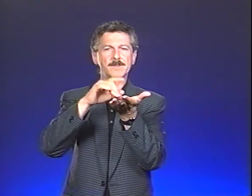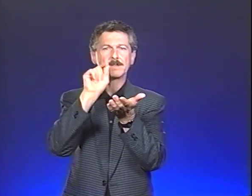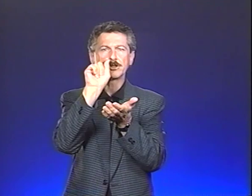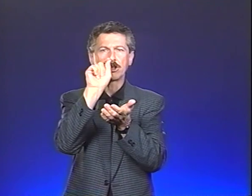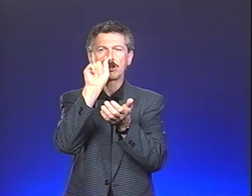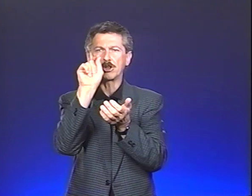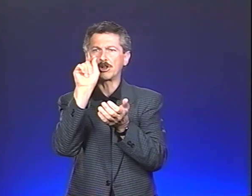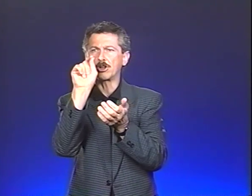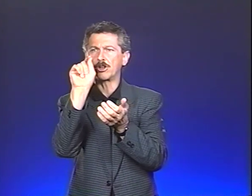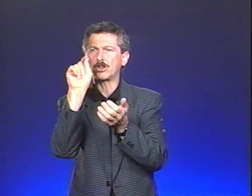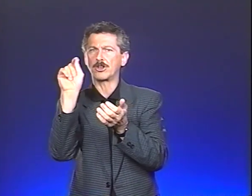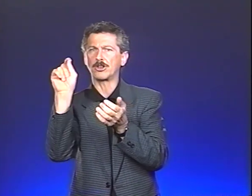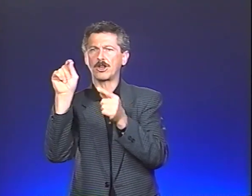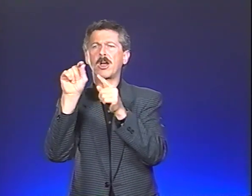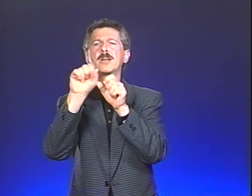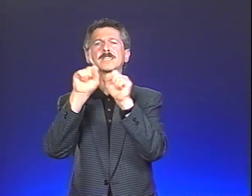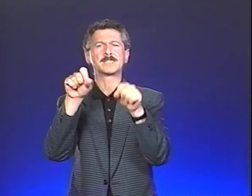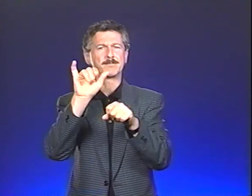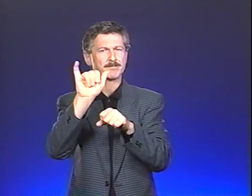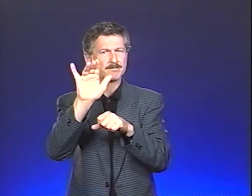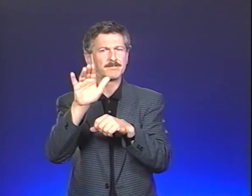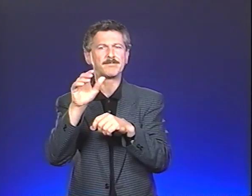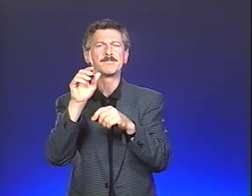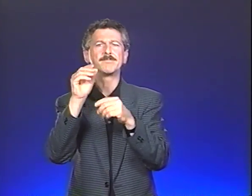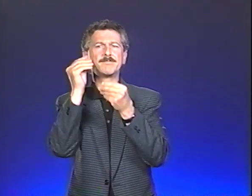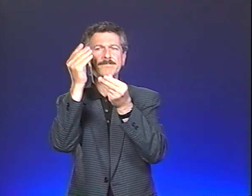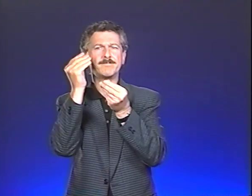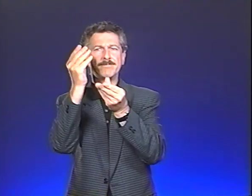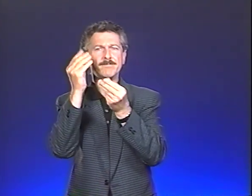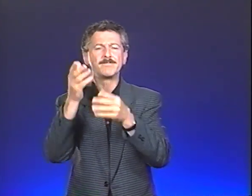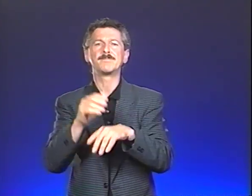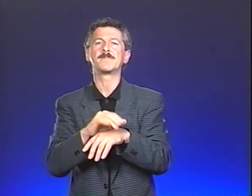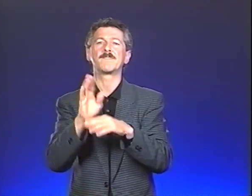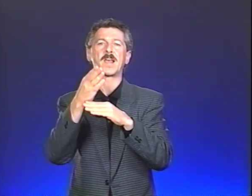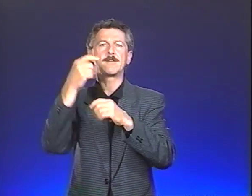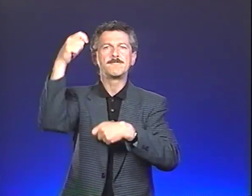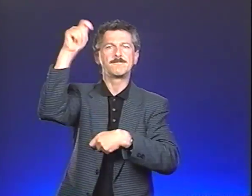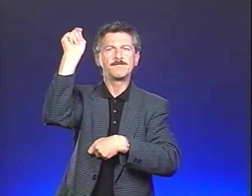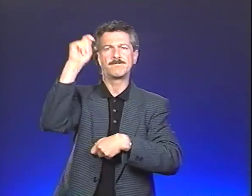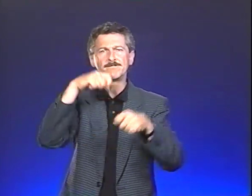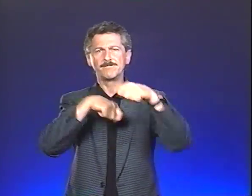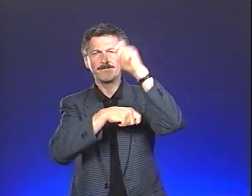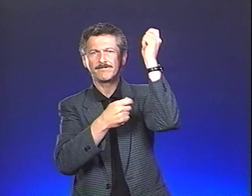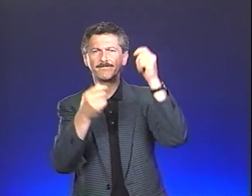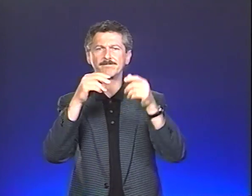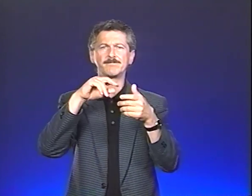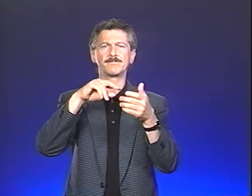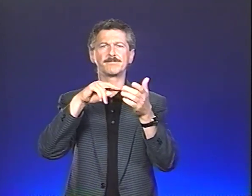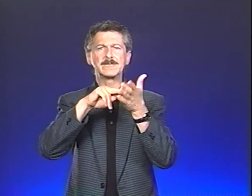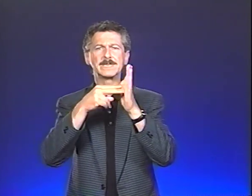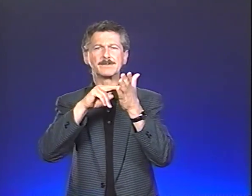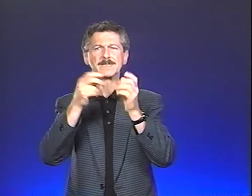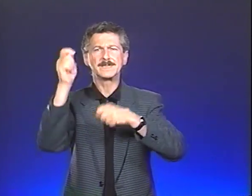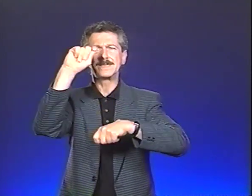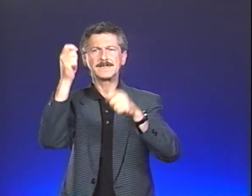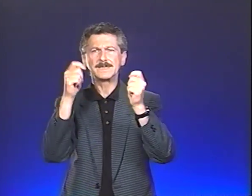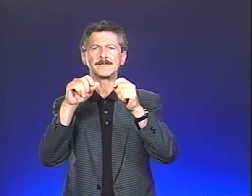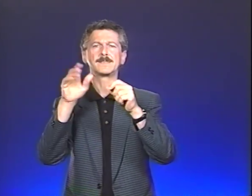Morse code uses a series of dots and dashes in specific sequences to convey information. In semaphore,